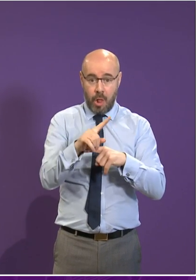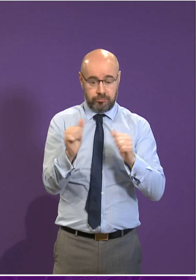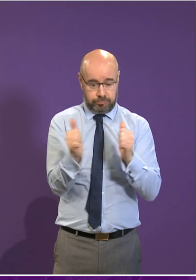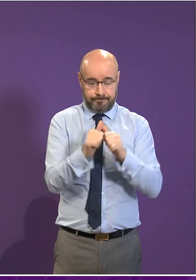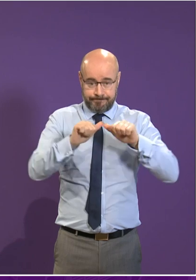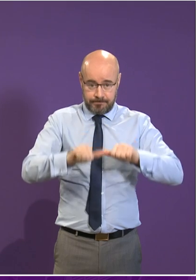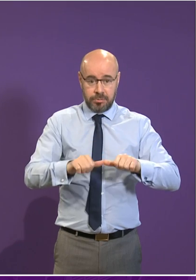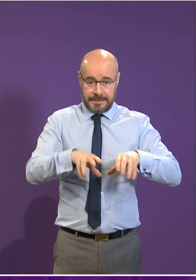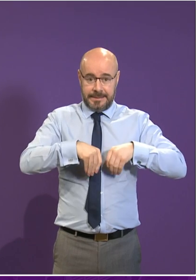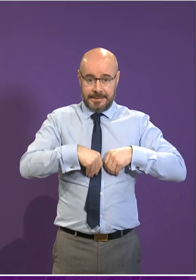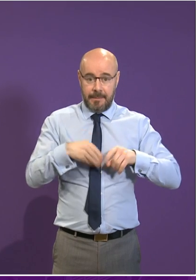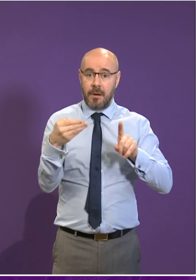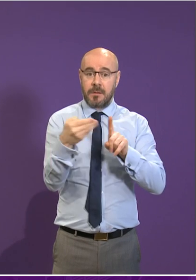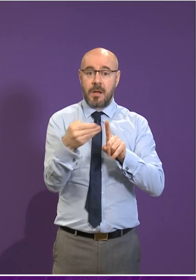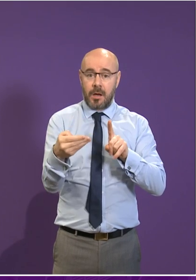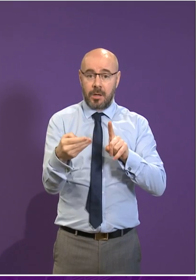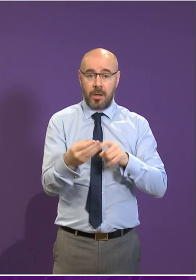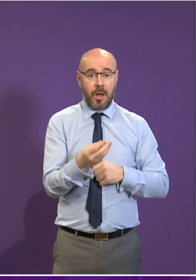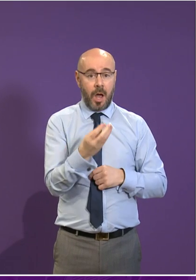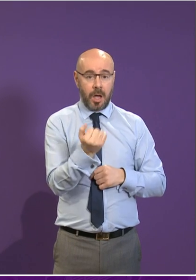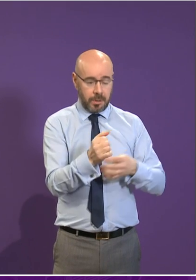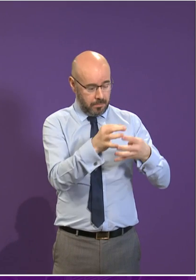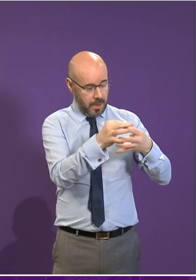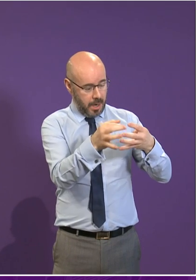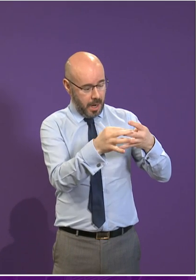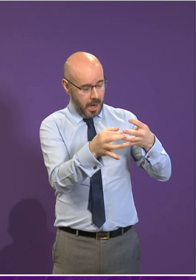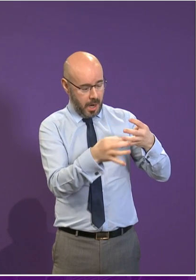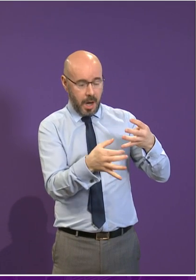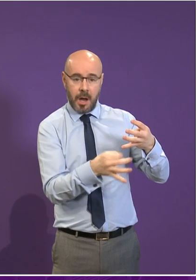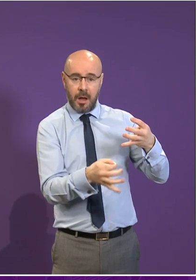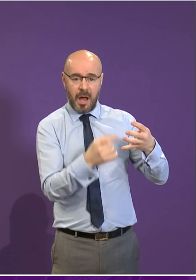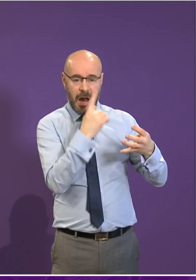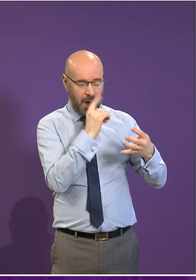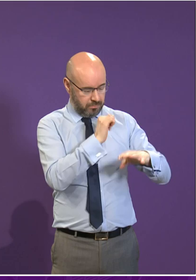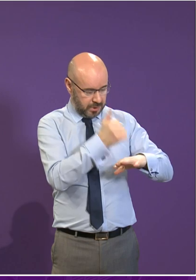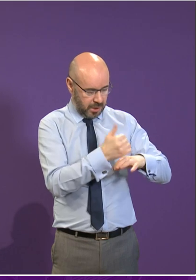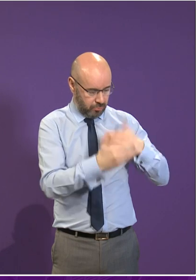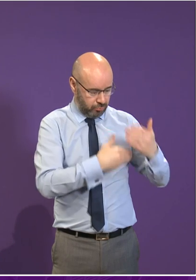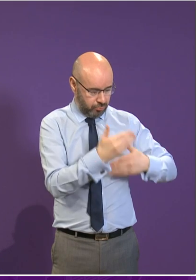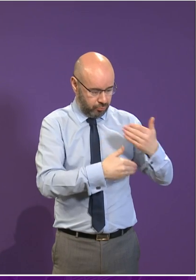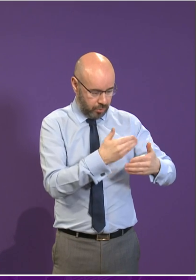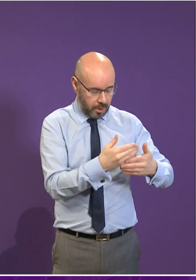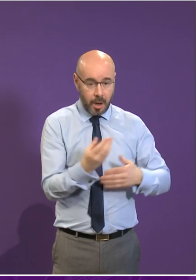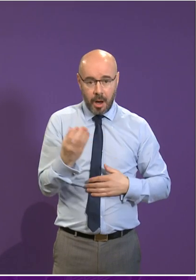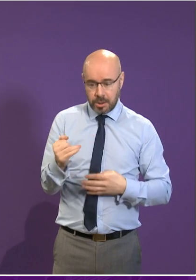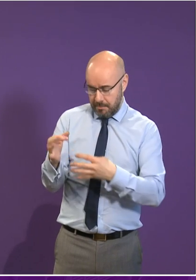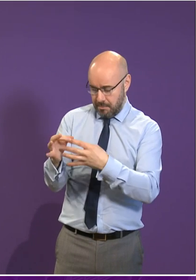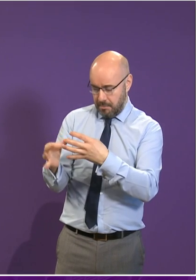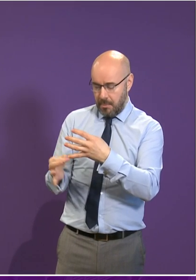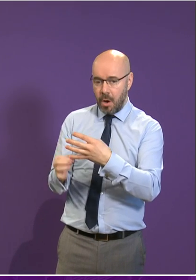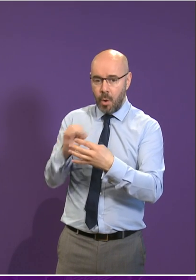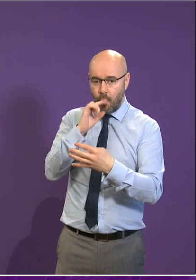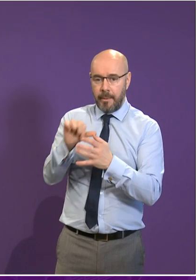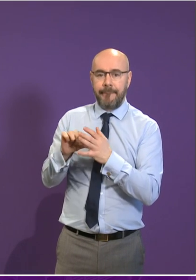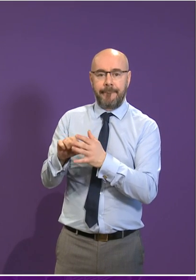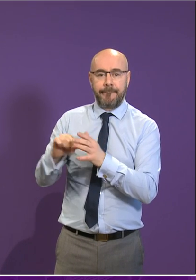some aspects that will be easy for them to be able to put into place. There will be some aspects that will be more challenging. And I think that was one